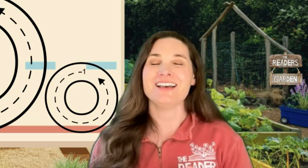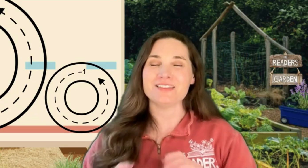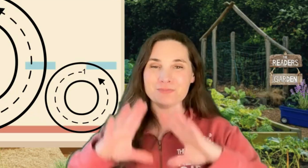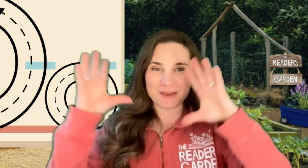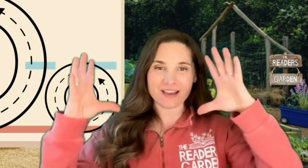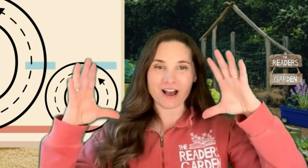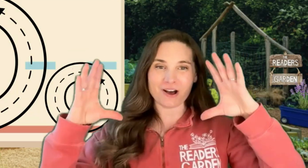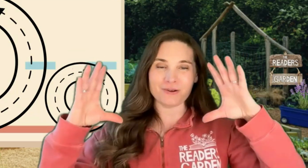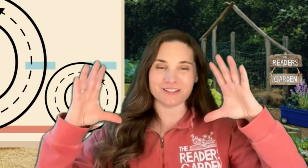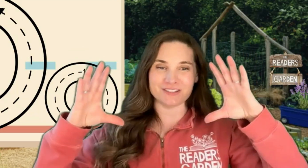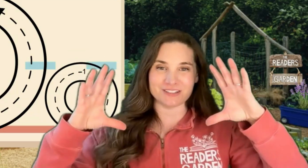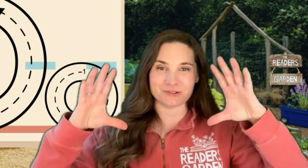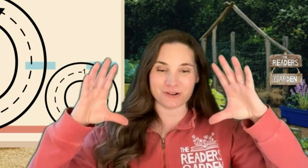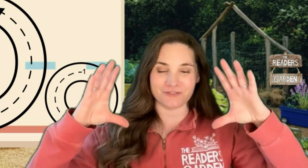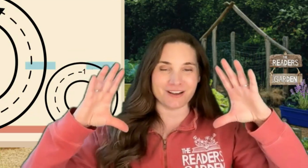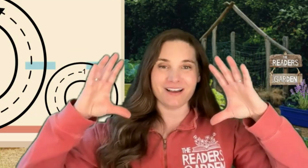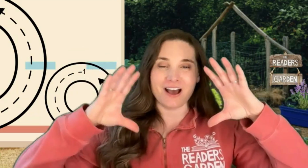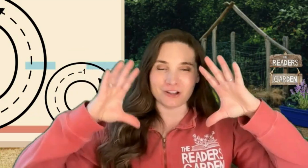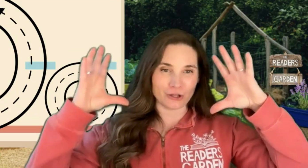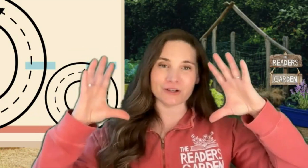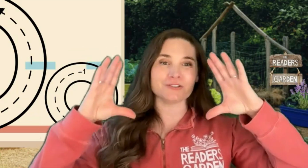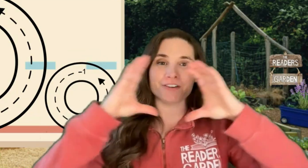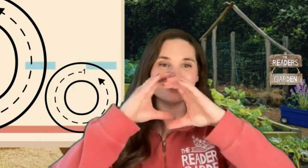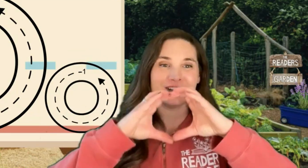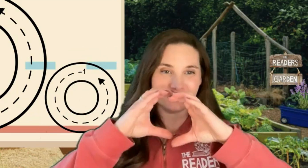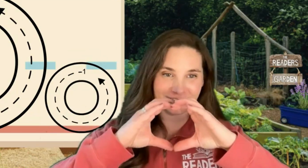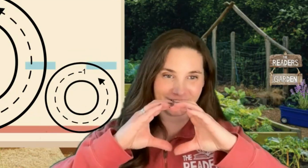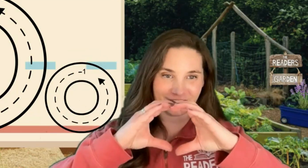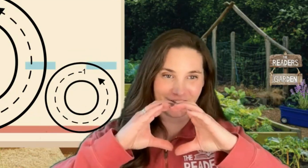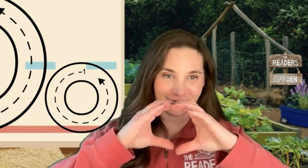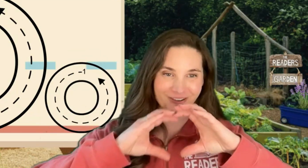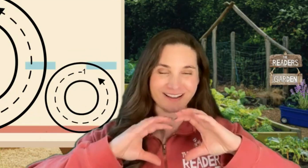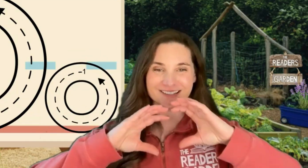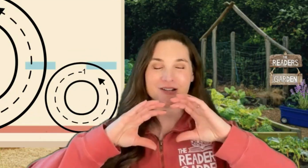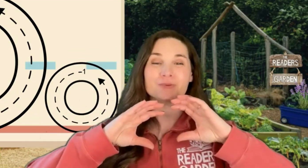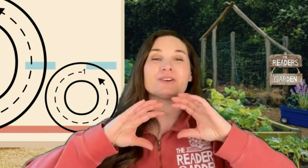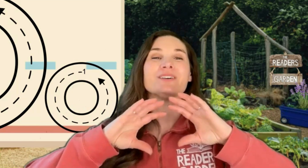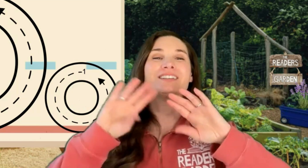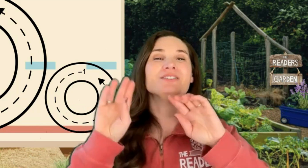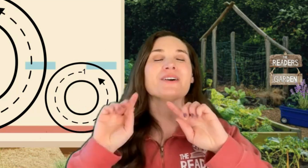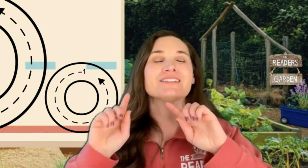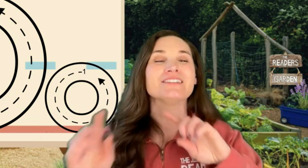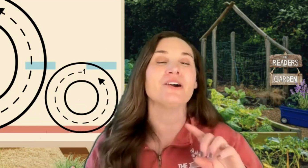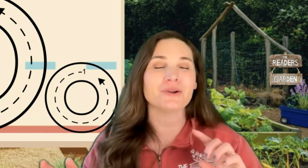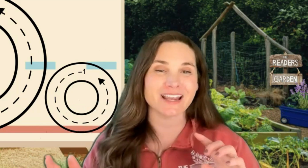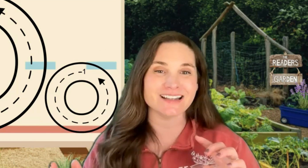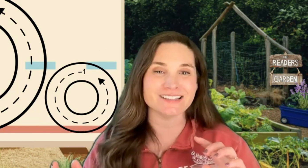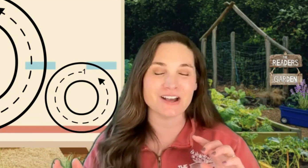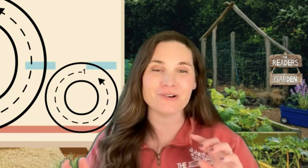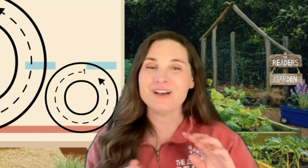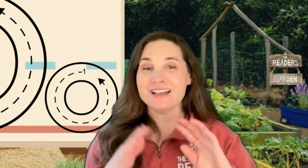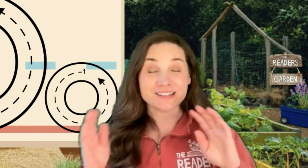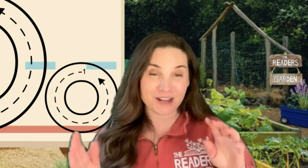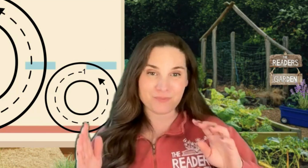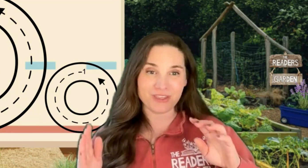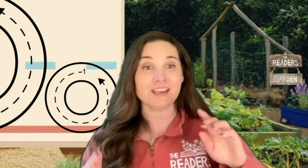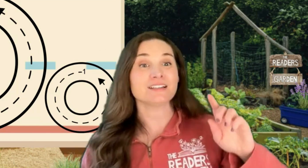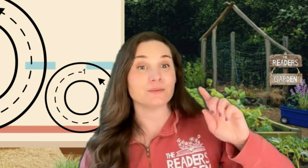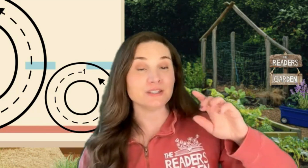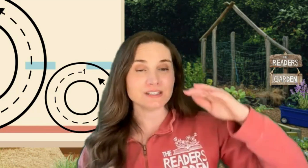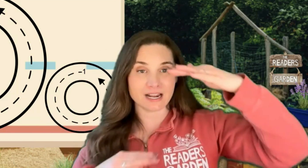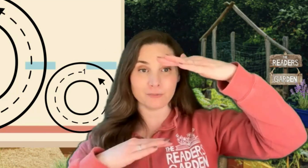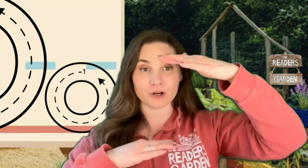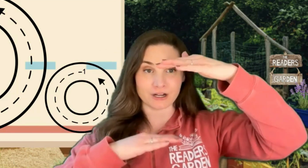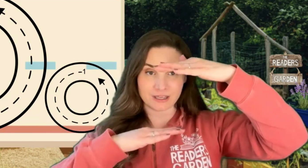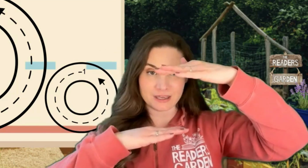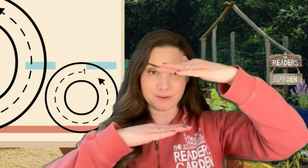similar. The big O is just sort of a large version of the little o. And so we're going to do our lowercase o, same thing,